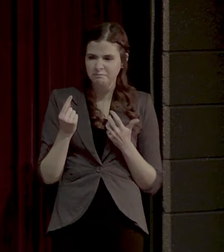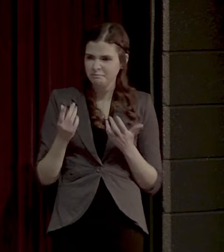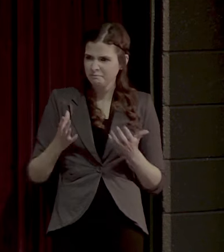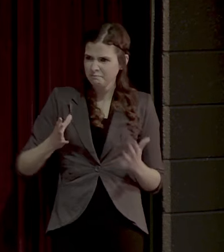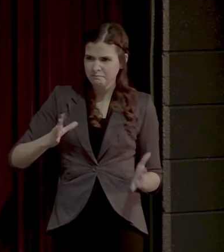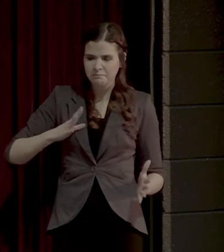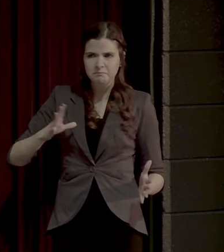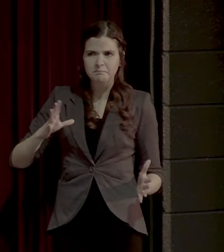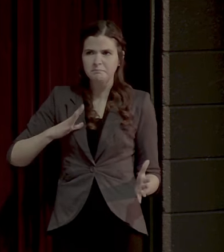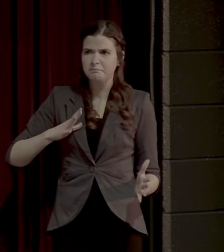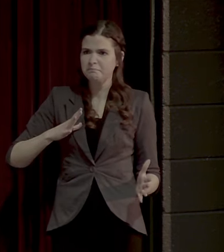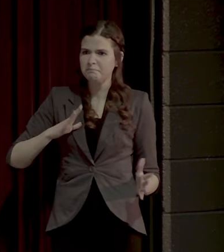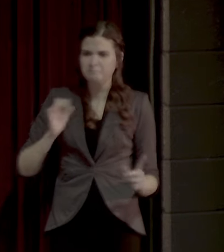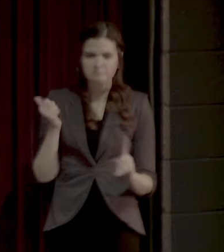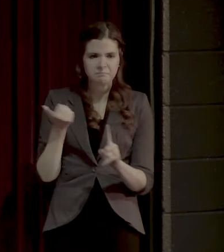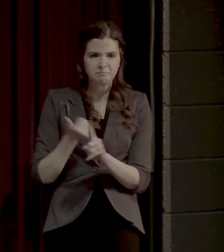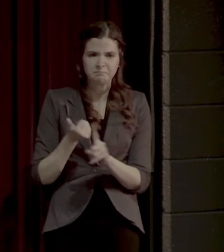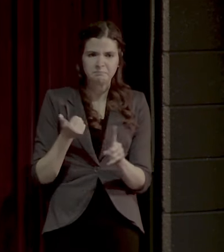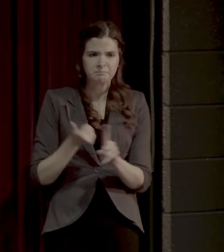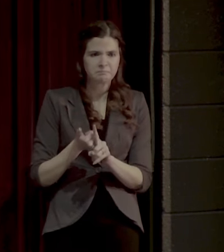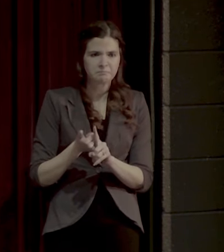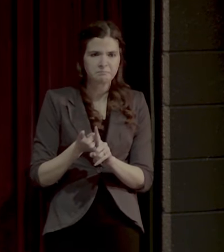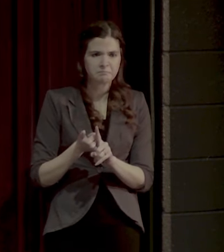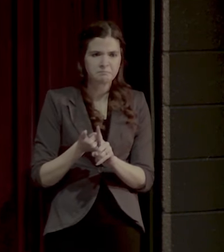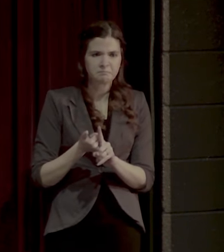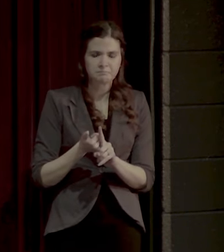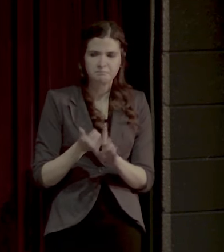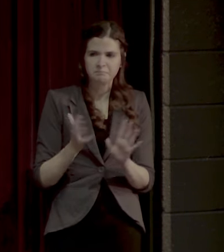you're yourself, and no one else.